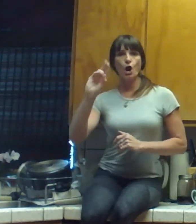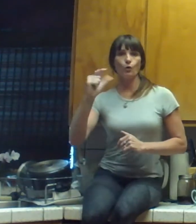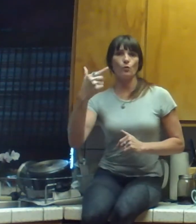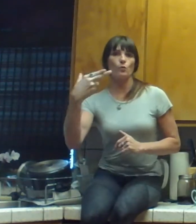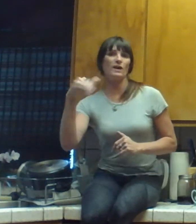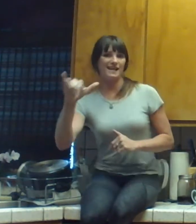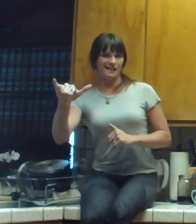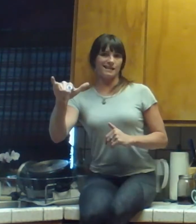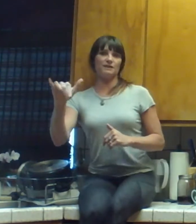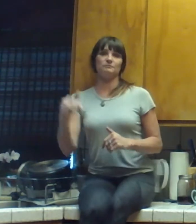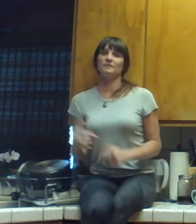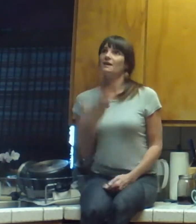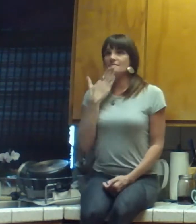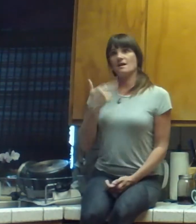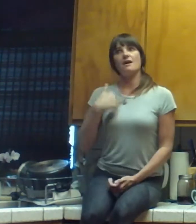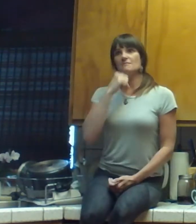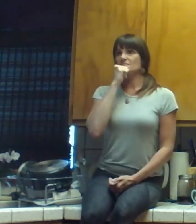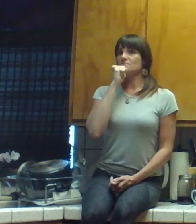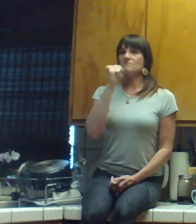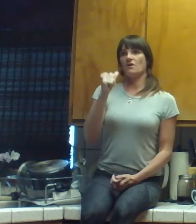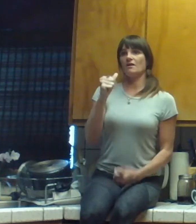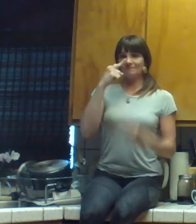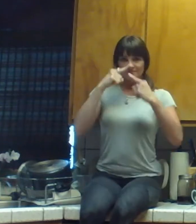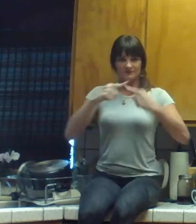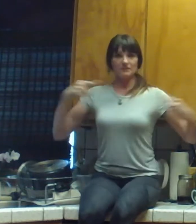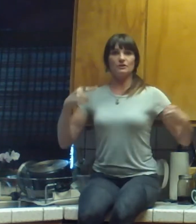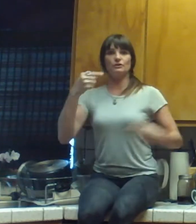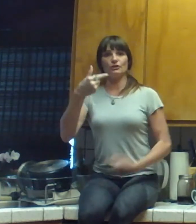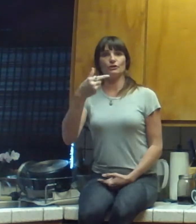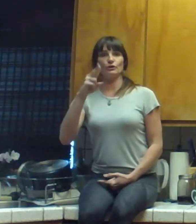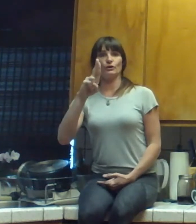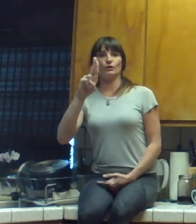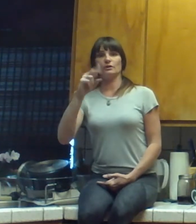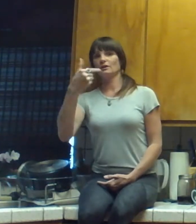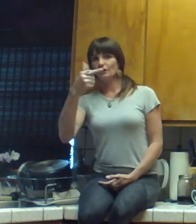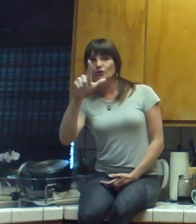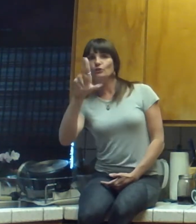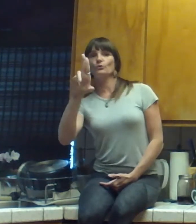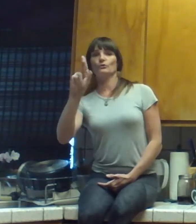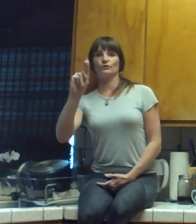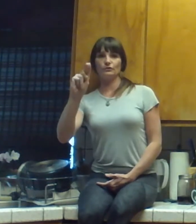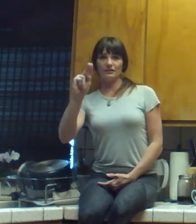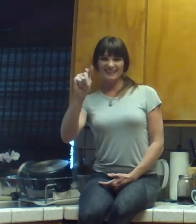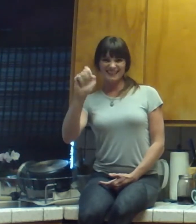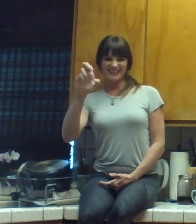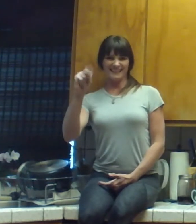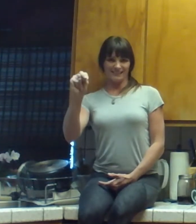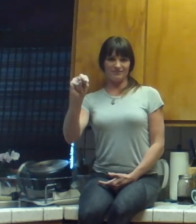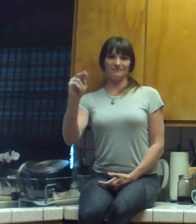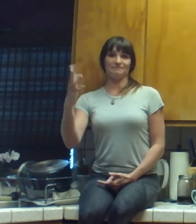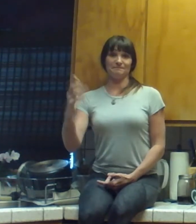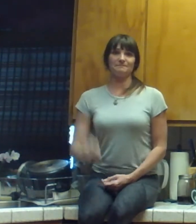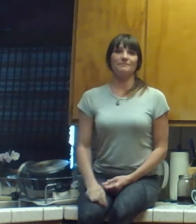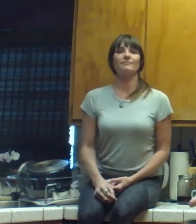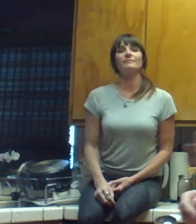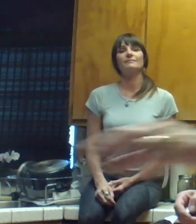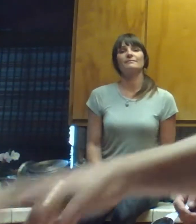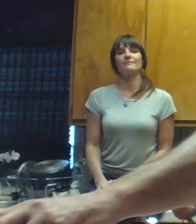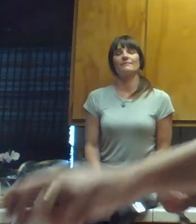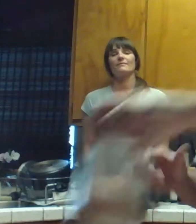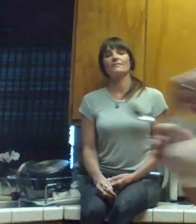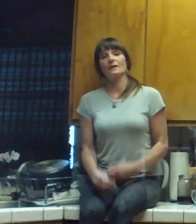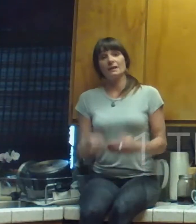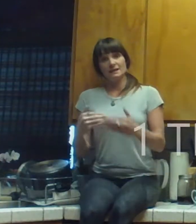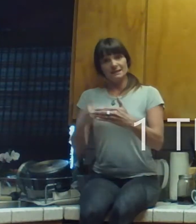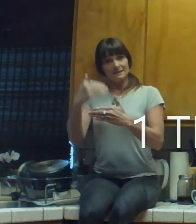God I'm not gluten intolerant. All right, so then with 4 cups of flour, we're going to